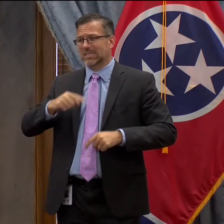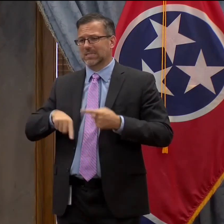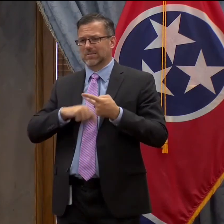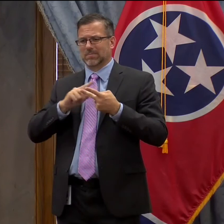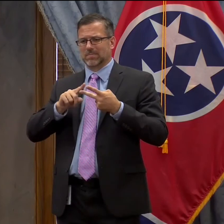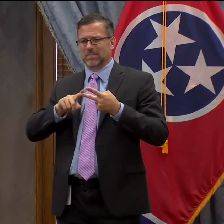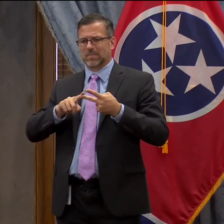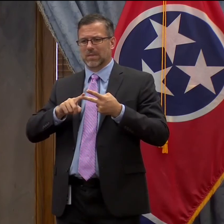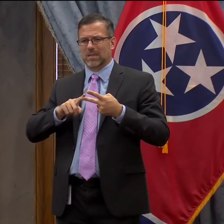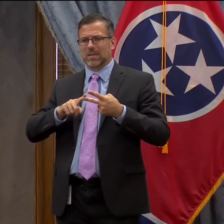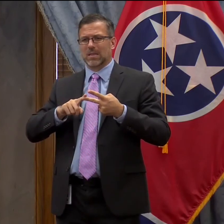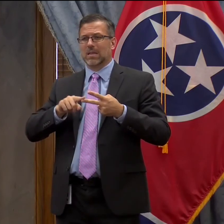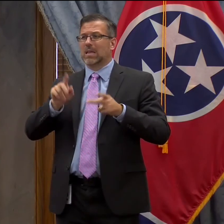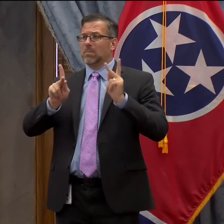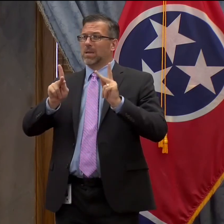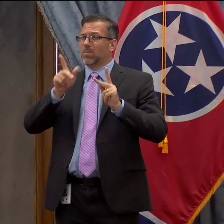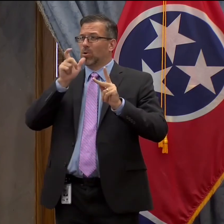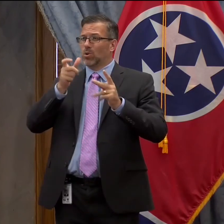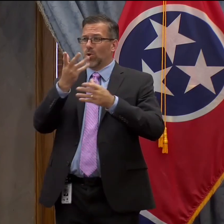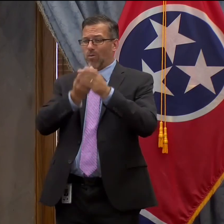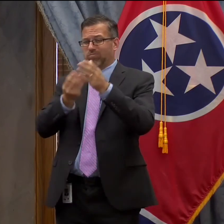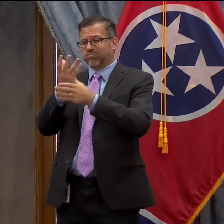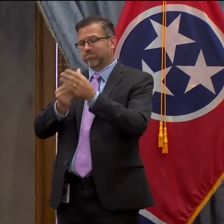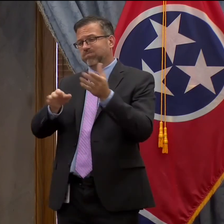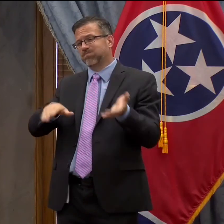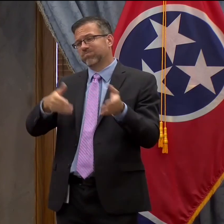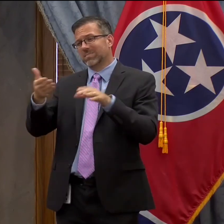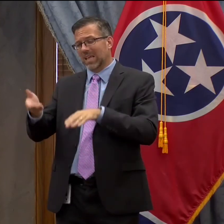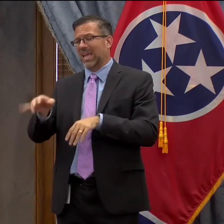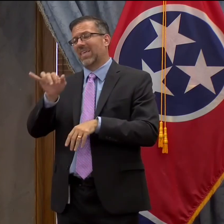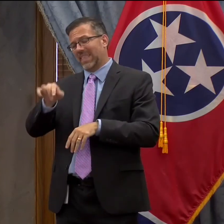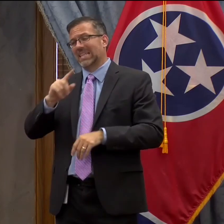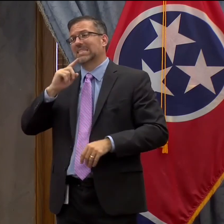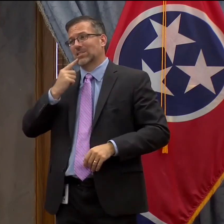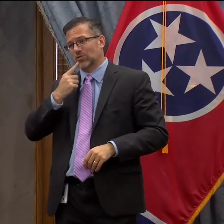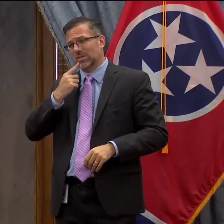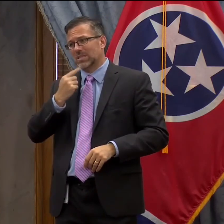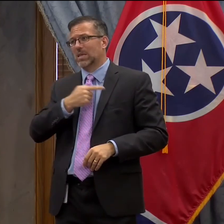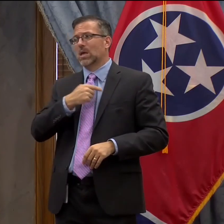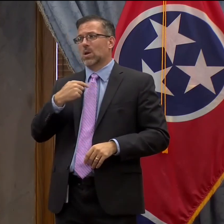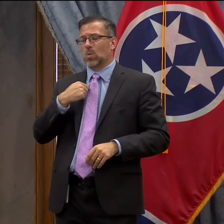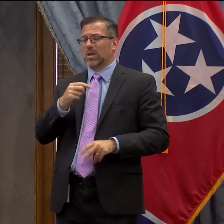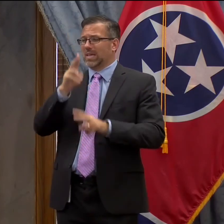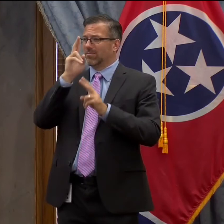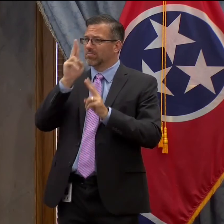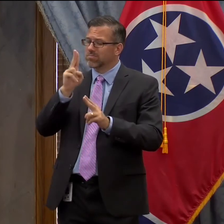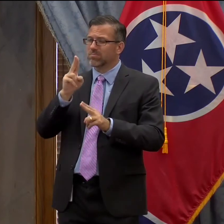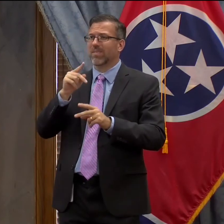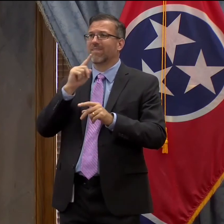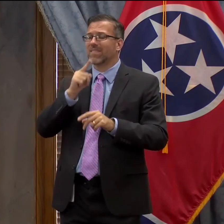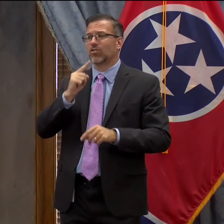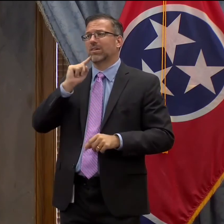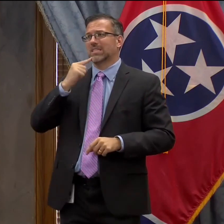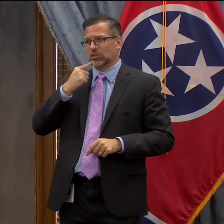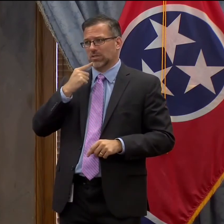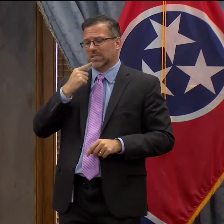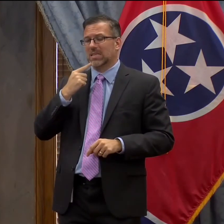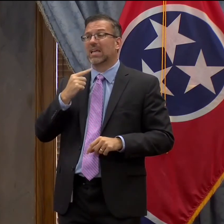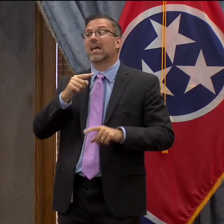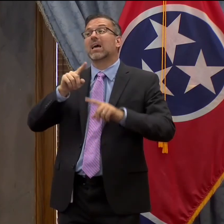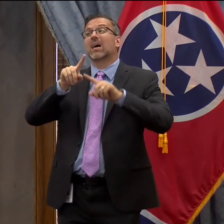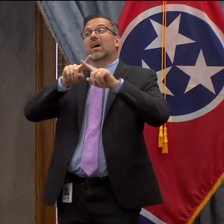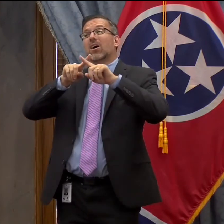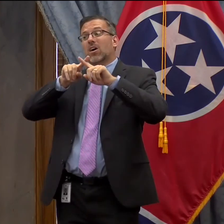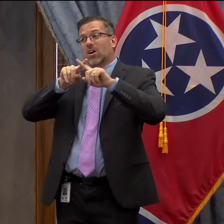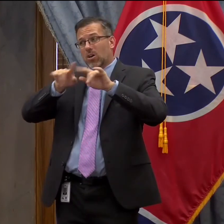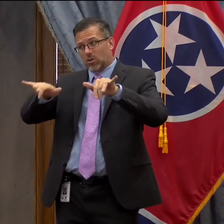to citizens that have lost their lives and those families is serious. We take it very seriously, but we also take very